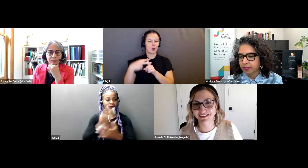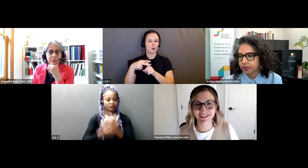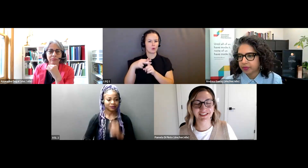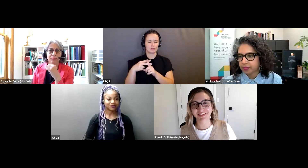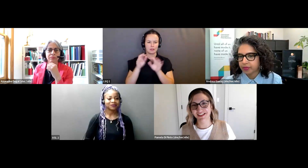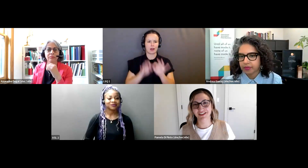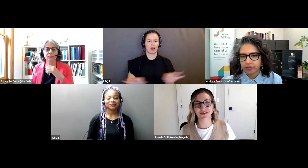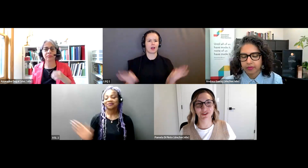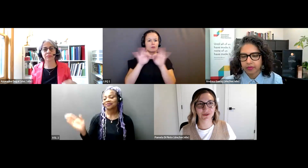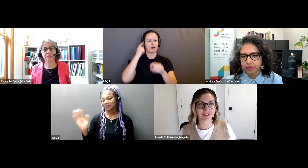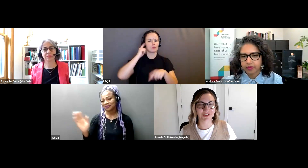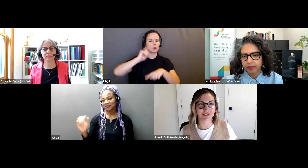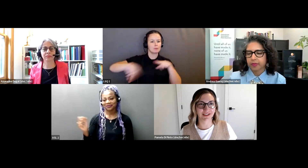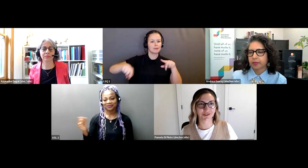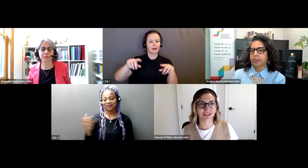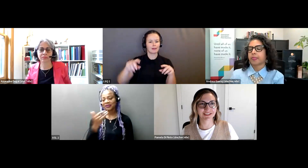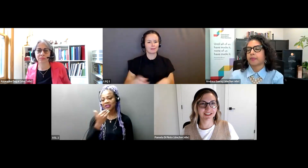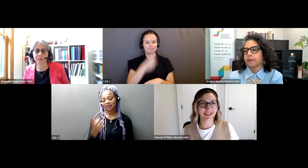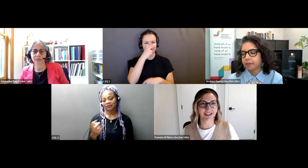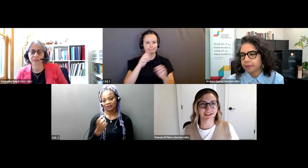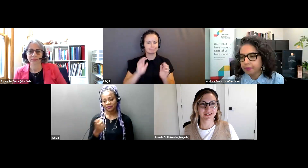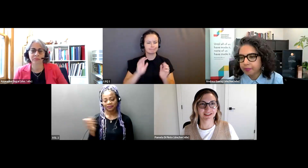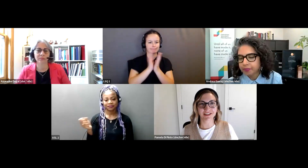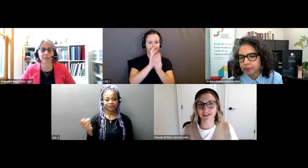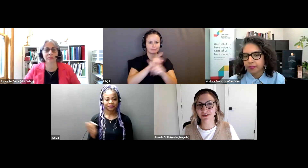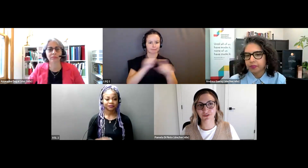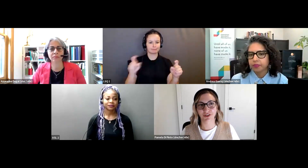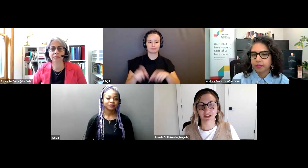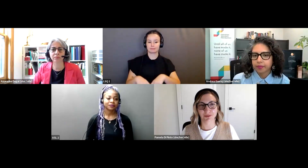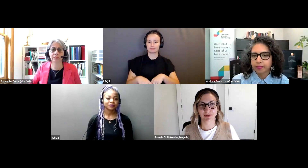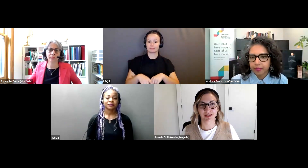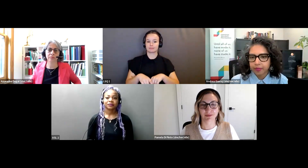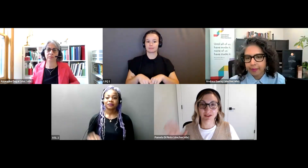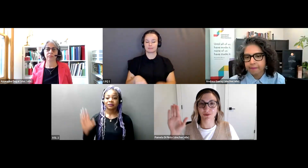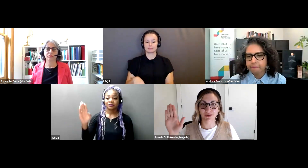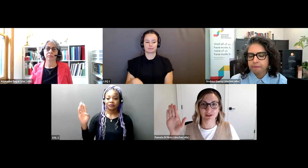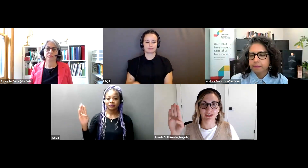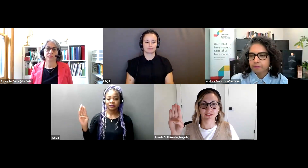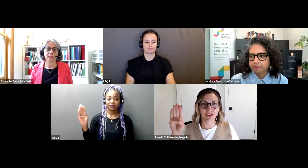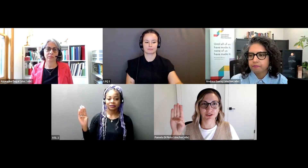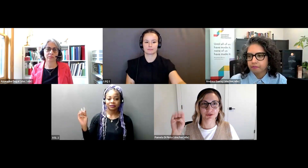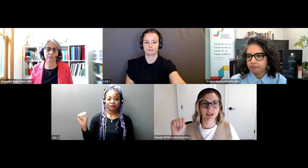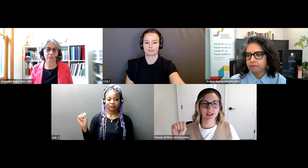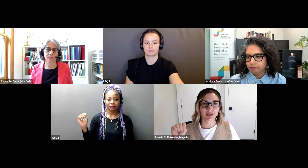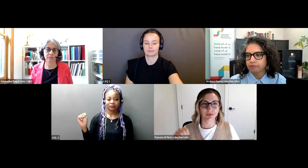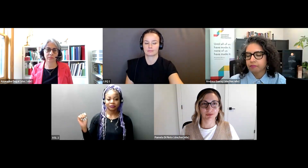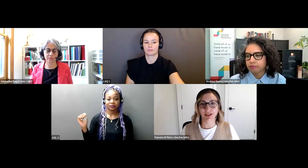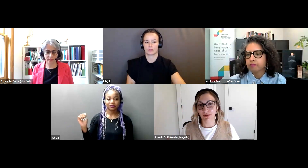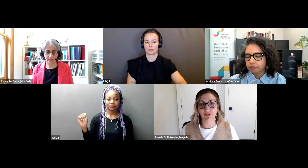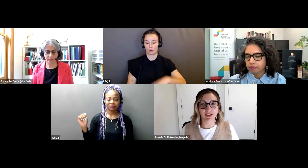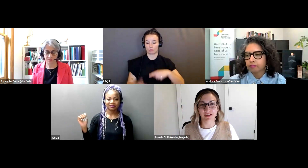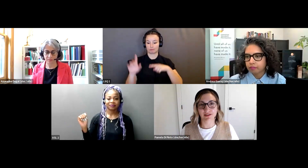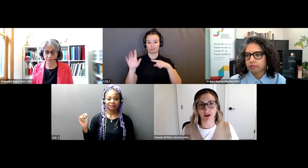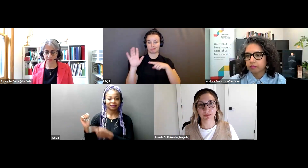Hi, everyone. And yes, thank you for the question, Andrea. The Signal for Help, as you saw in the video,